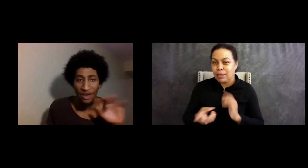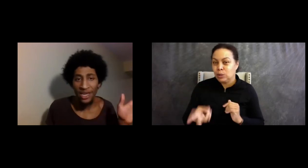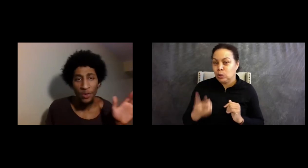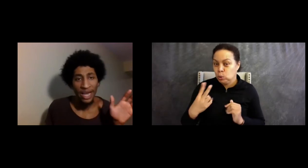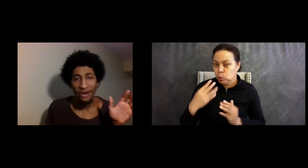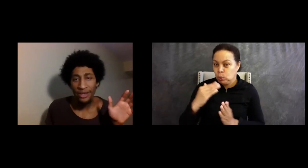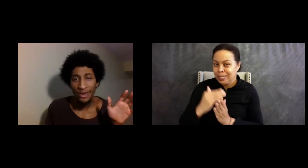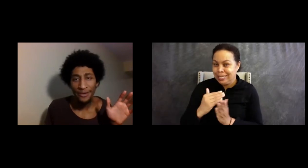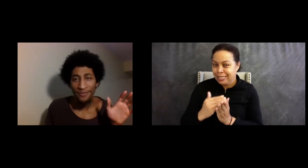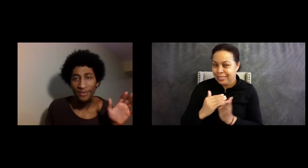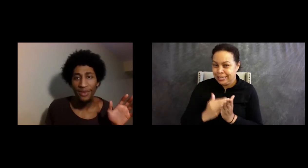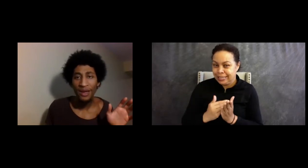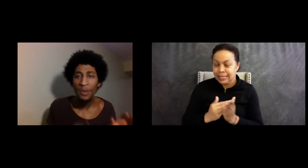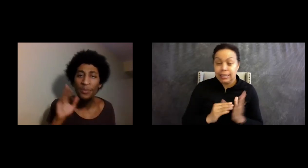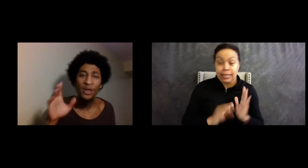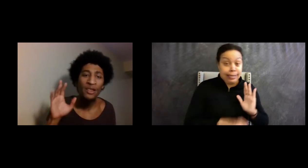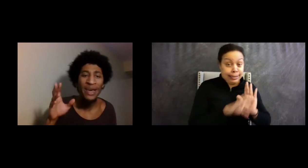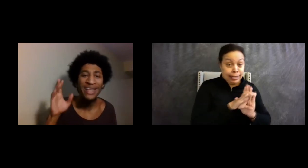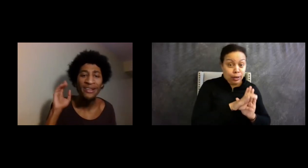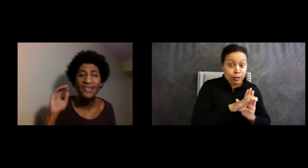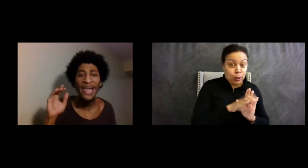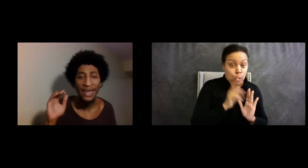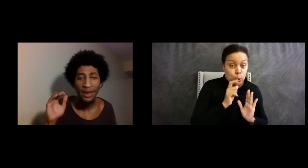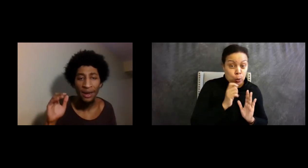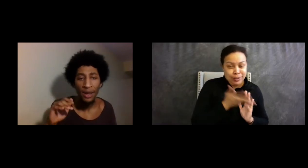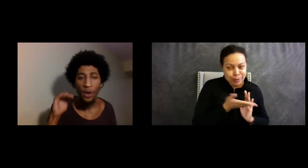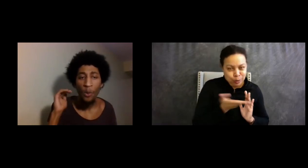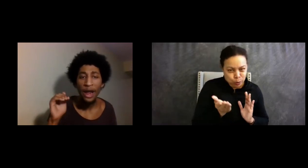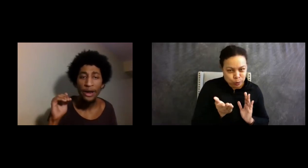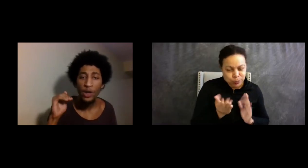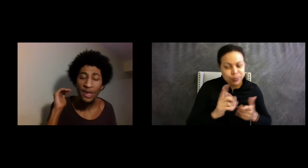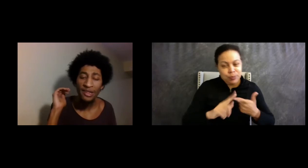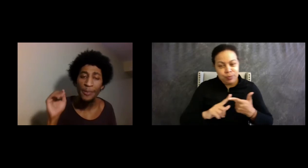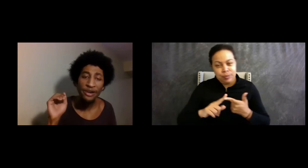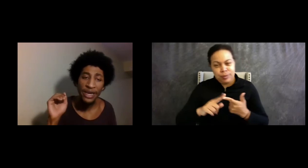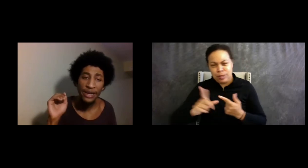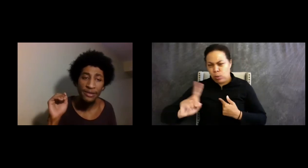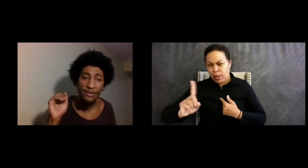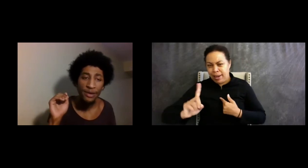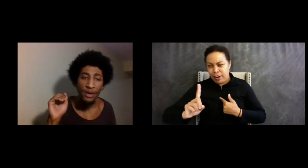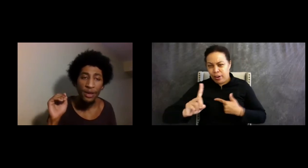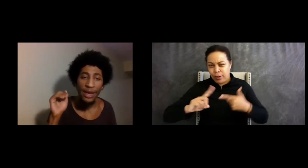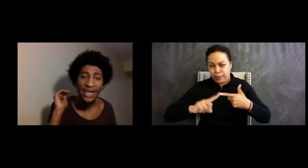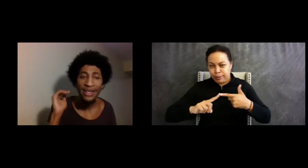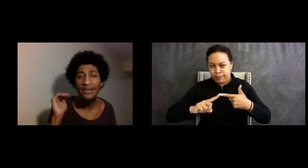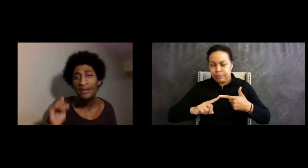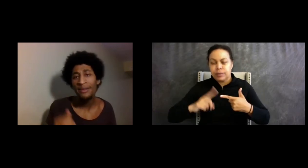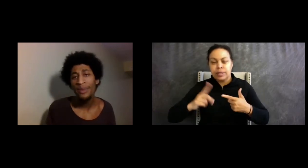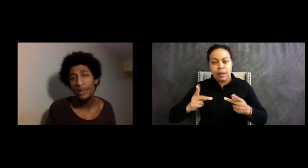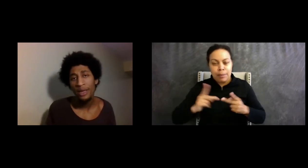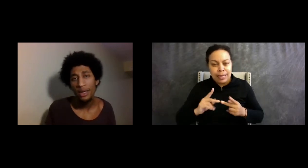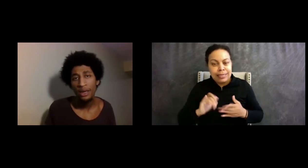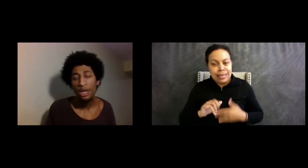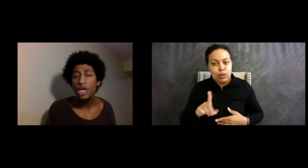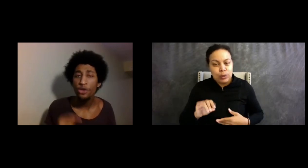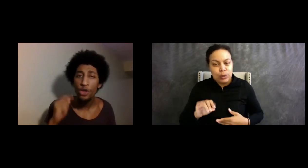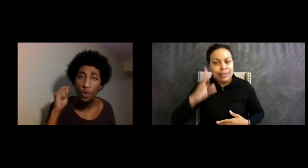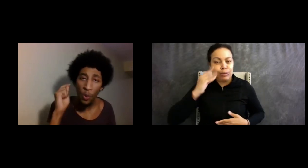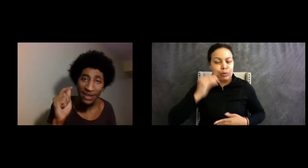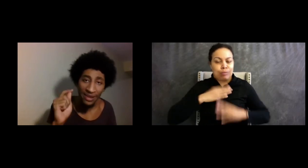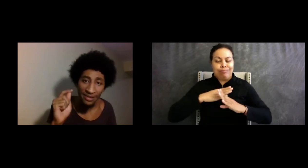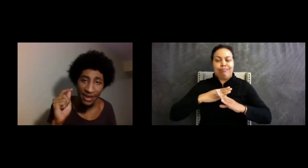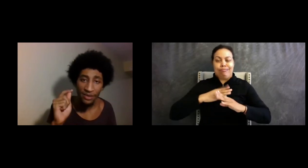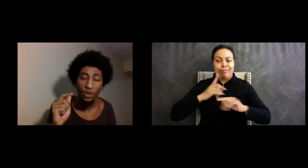You already know the character, but put them in a setting where you experienced inaccessibility. Either